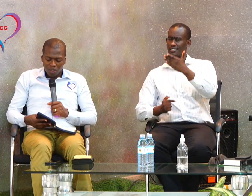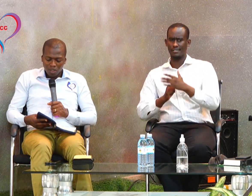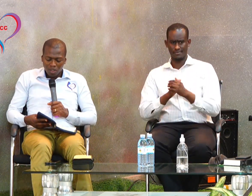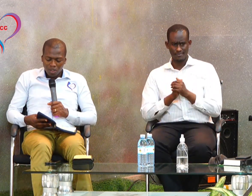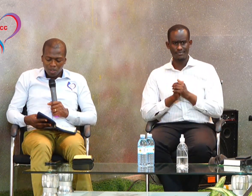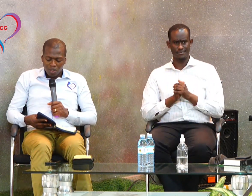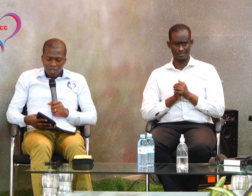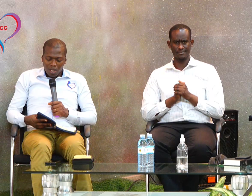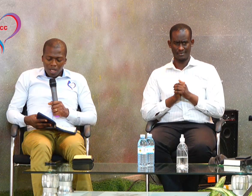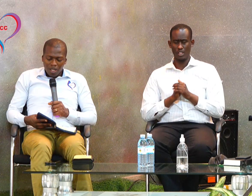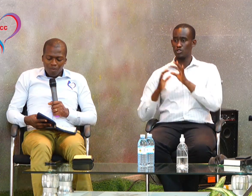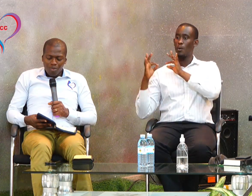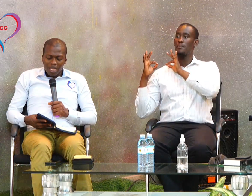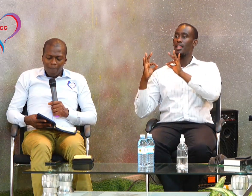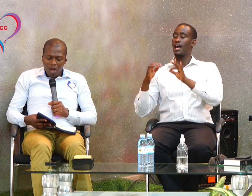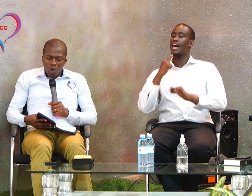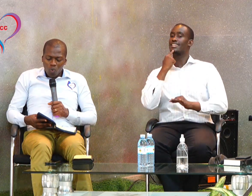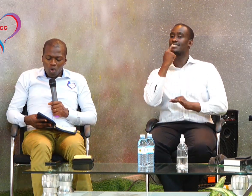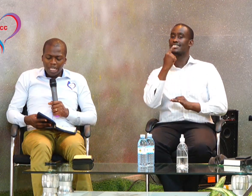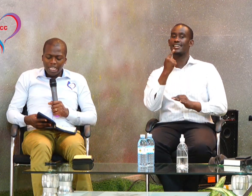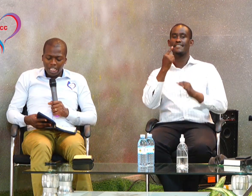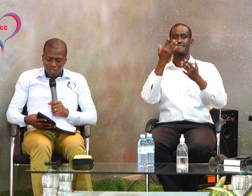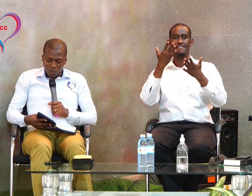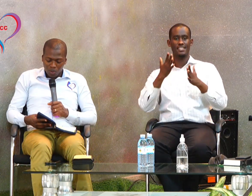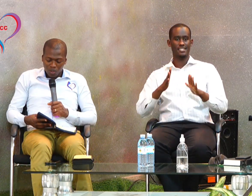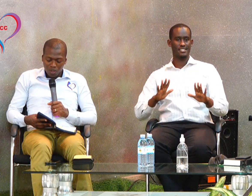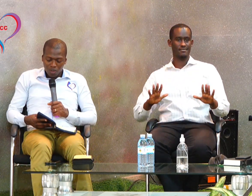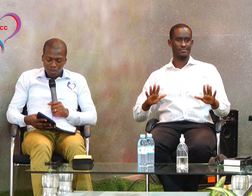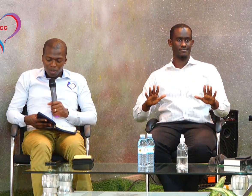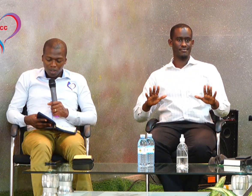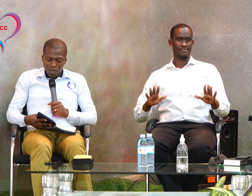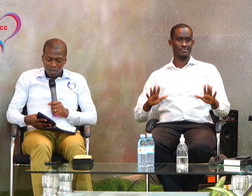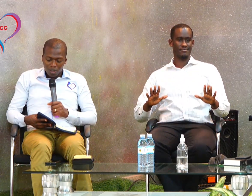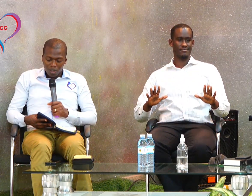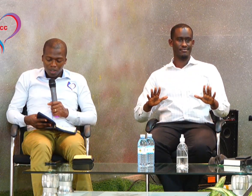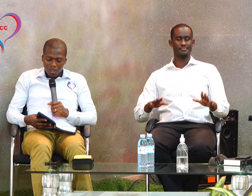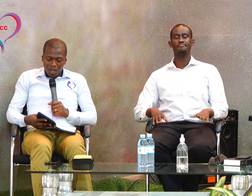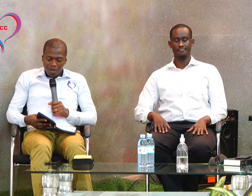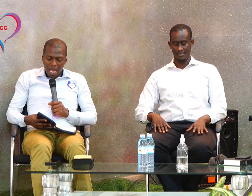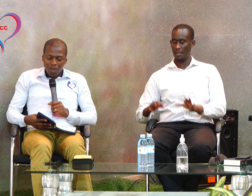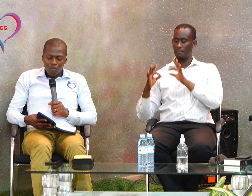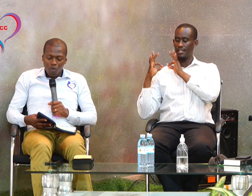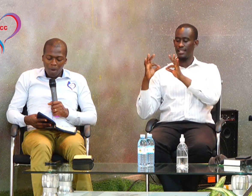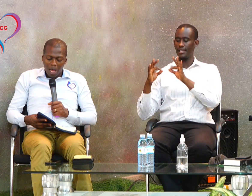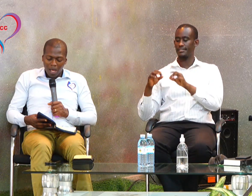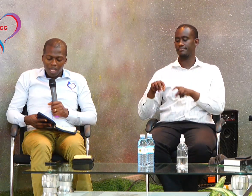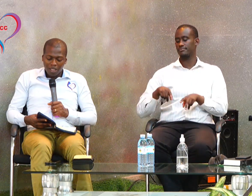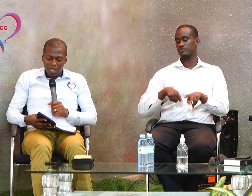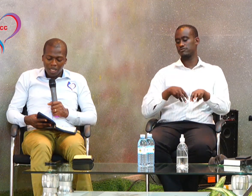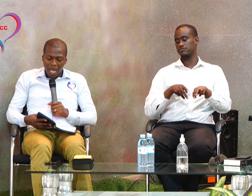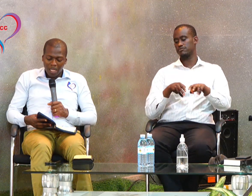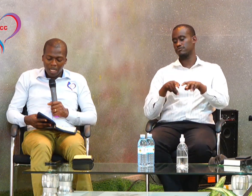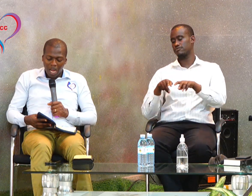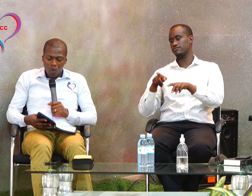had said this, bwe yamala okwogera ekyo, he went out to the Jews. Nafuruma